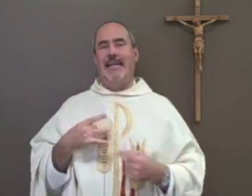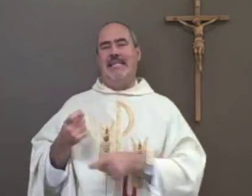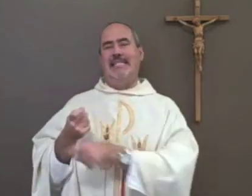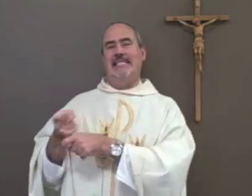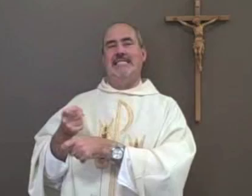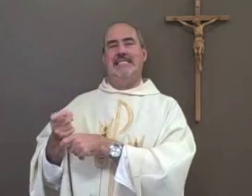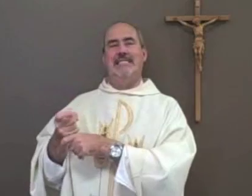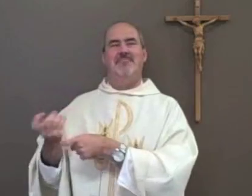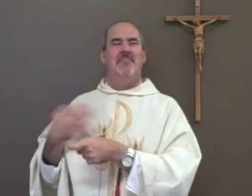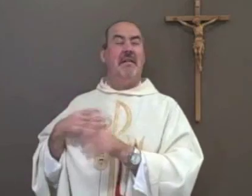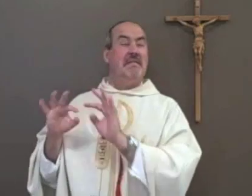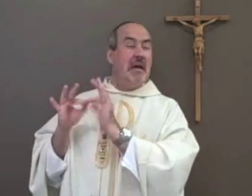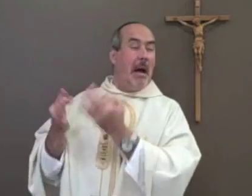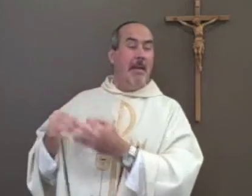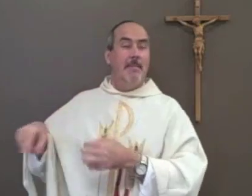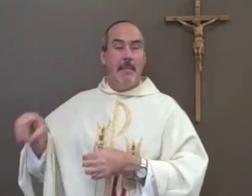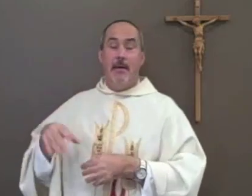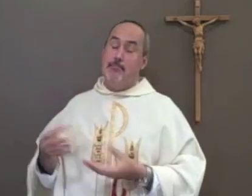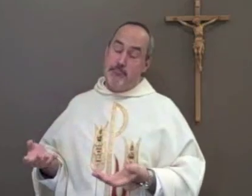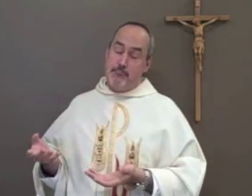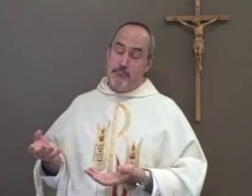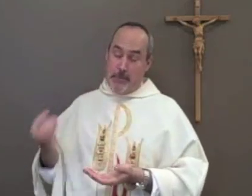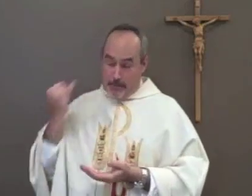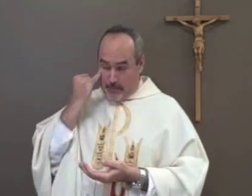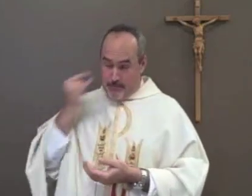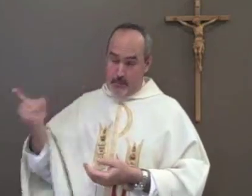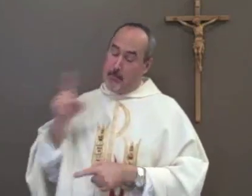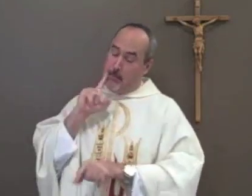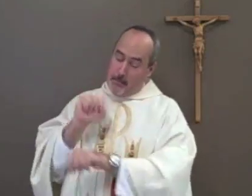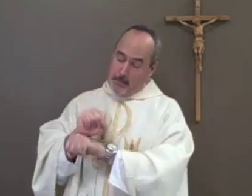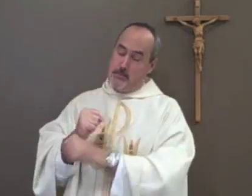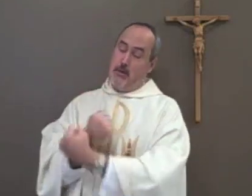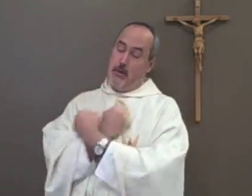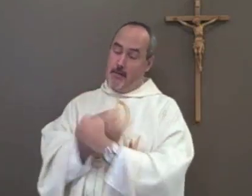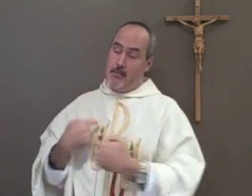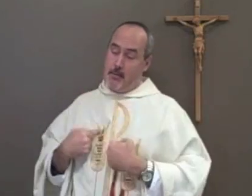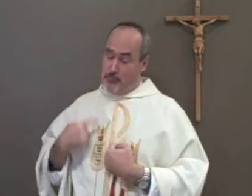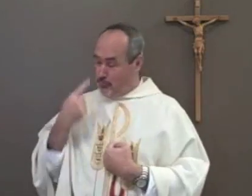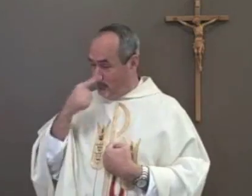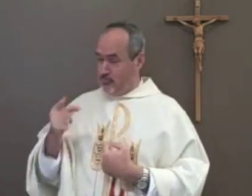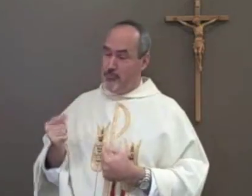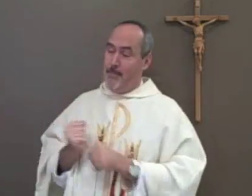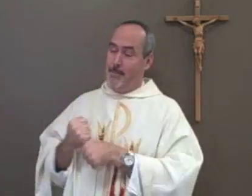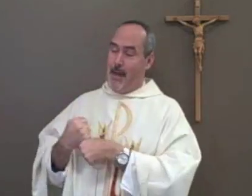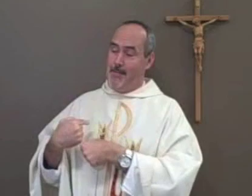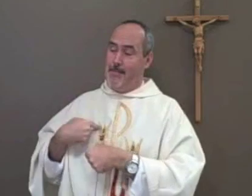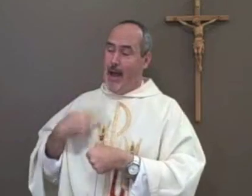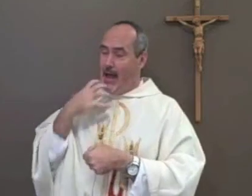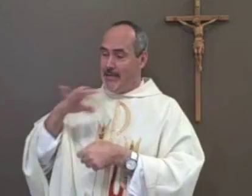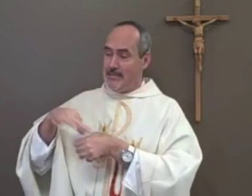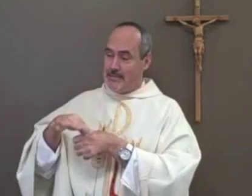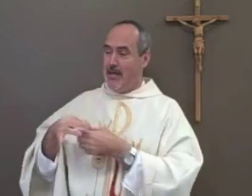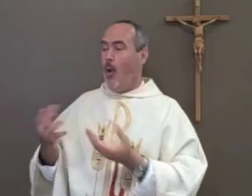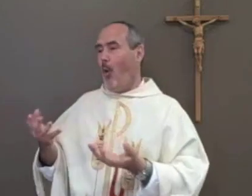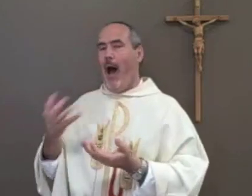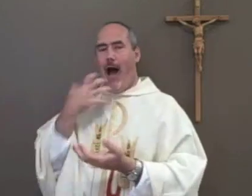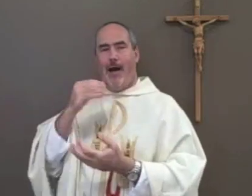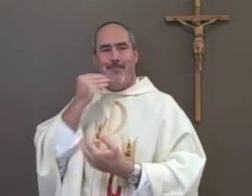I might tease somebody in my family, for example, and say, well, if you really loved me, you would mind making me some tea